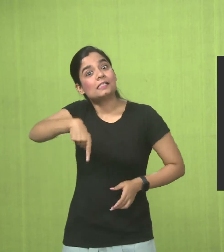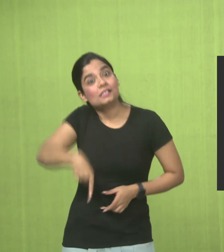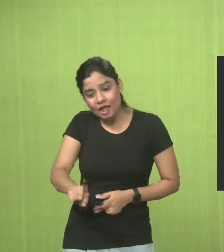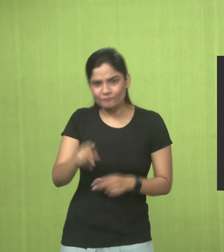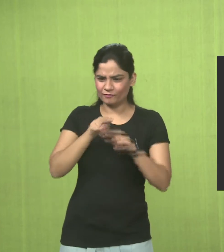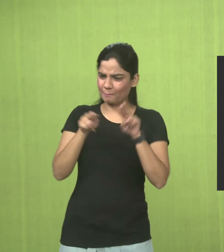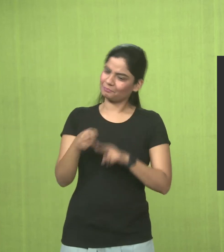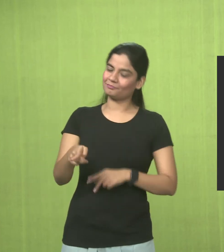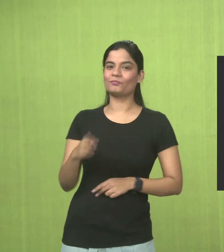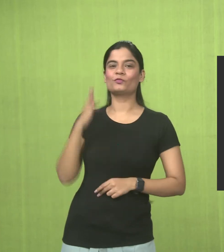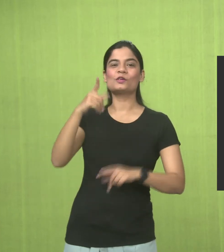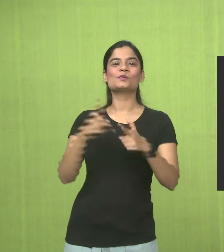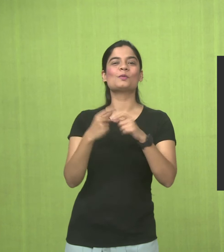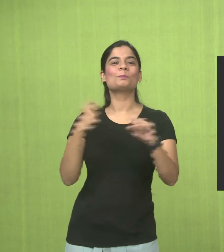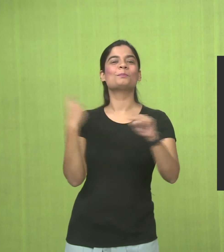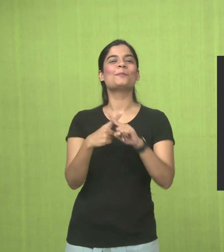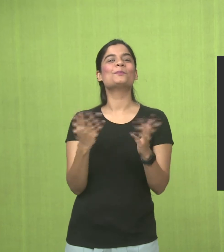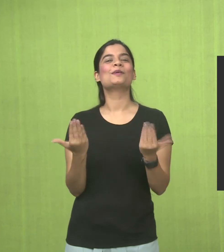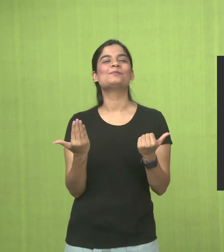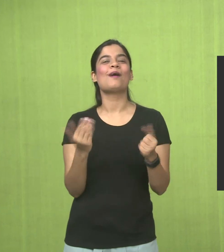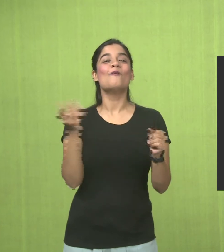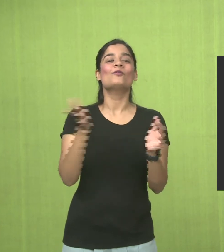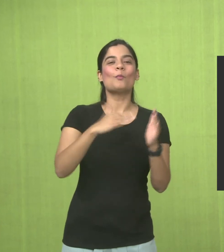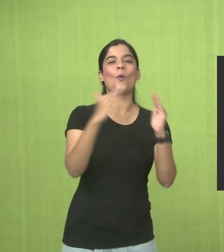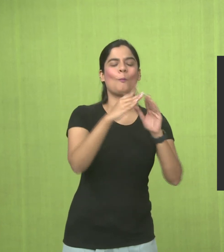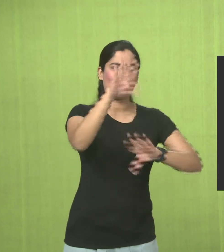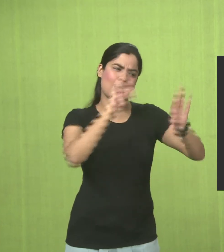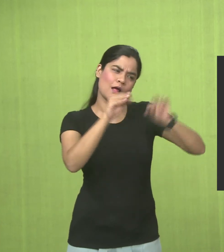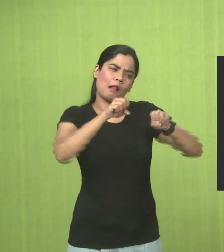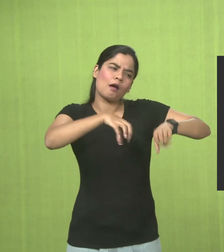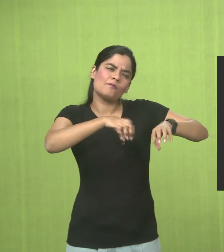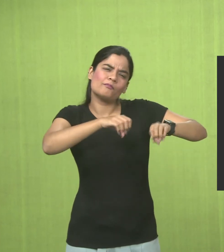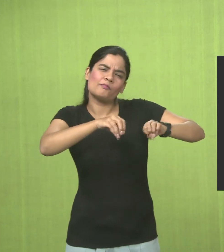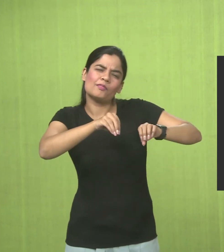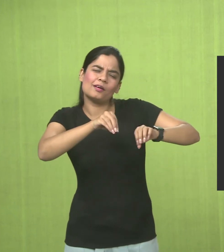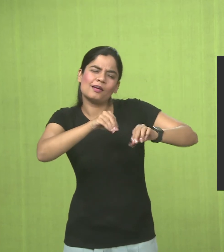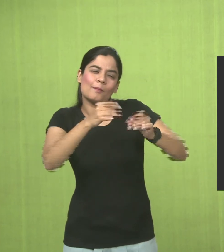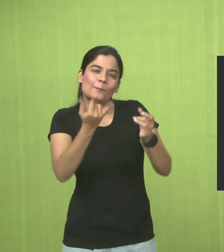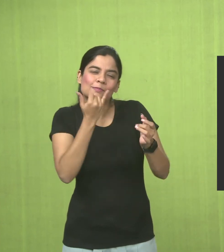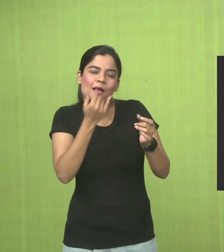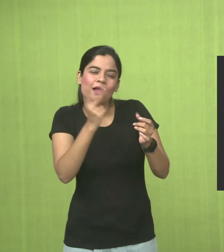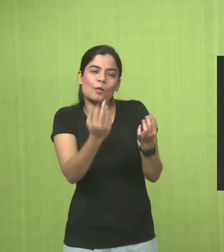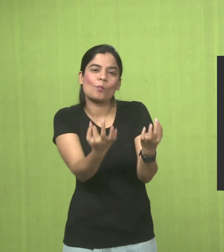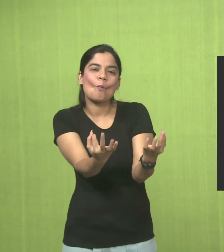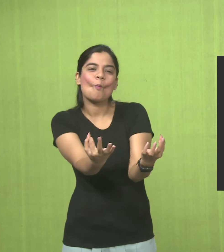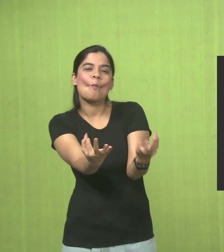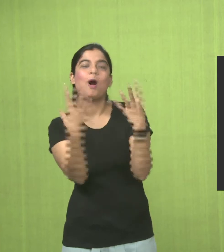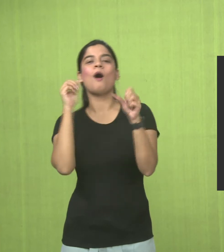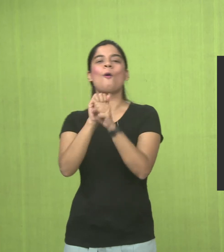at stitching, then he or she can become a tailor. From learning the basic skills at